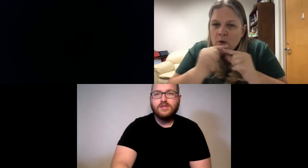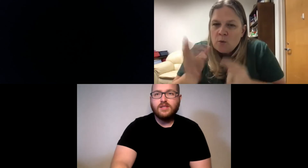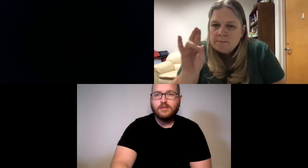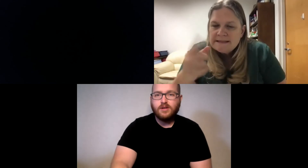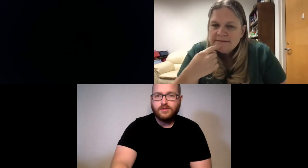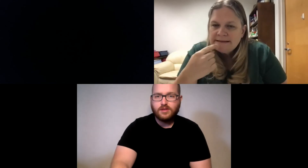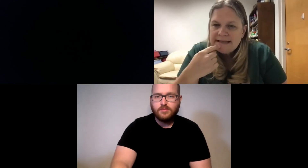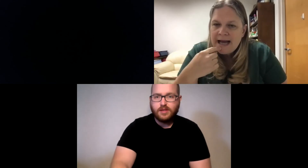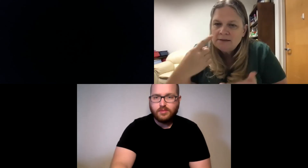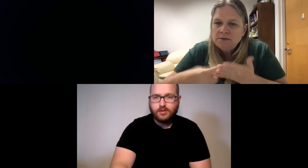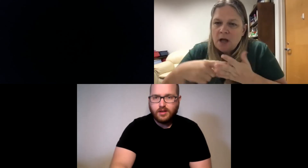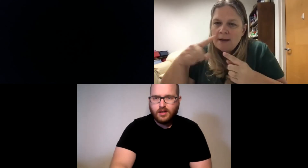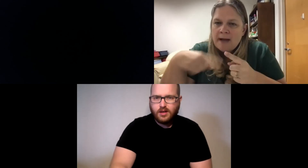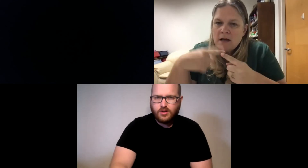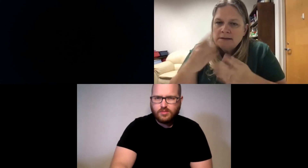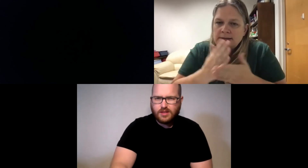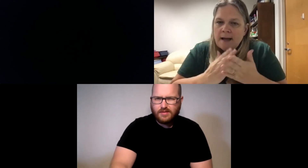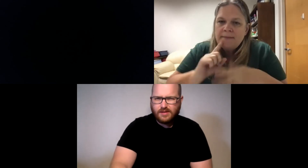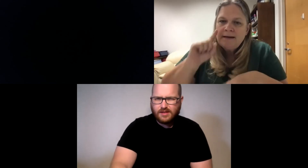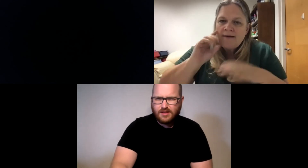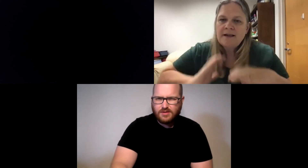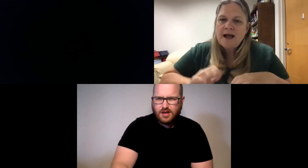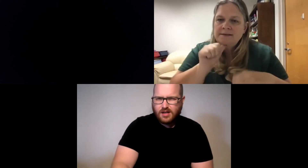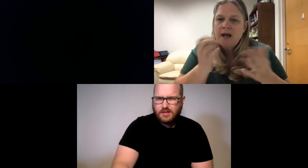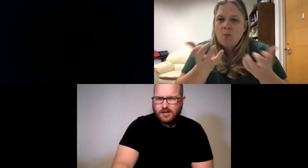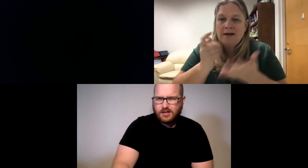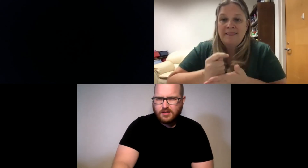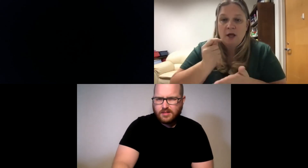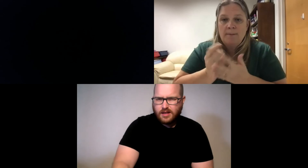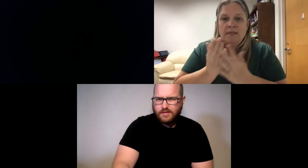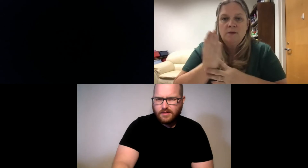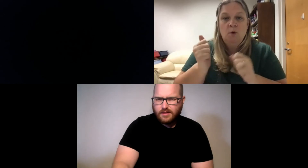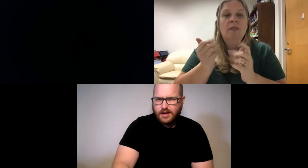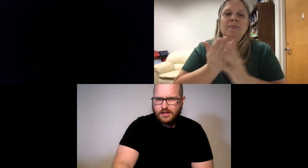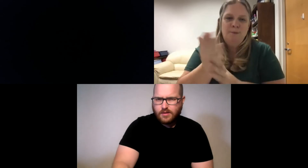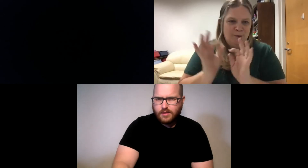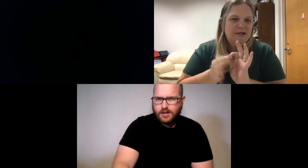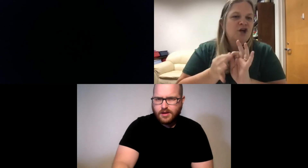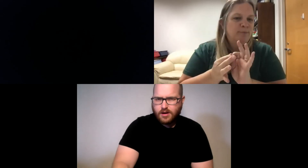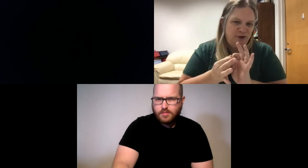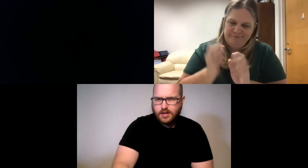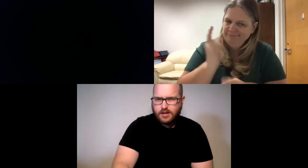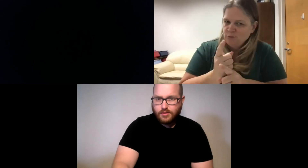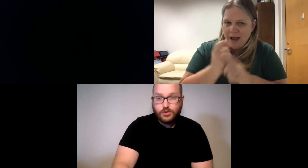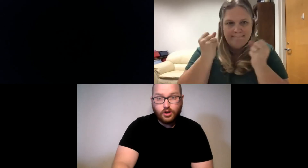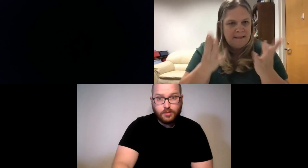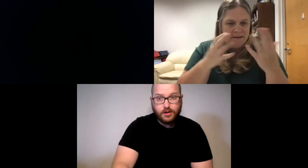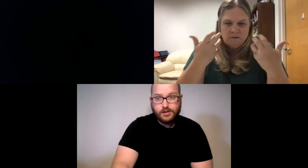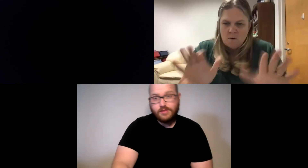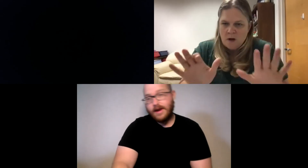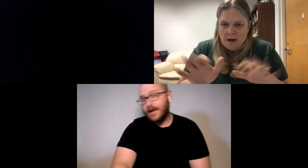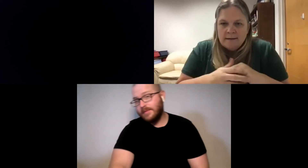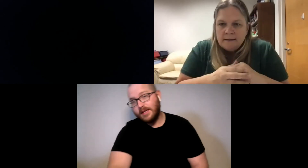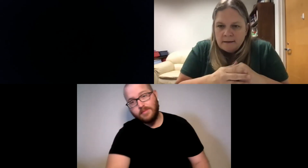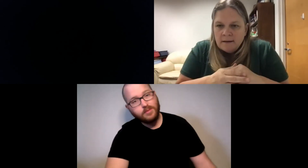negative stigma for some people. Group 7 said they're talking about some deaf clients not wanting therapy through